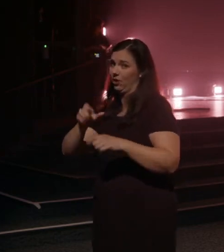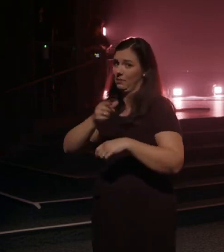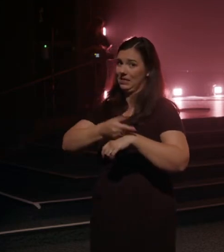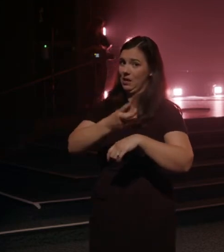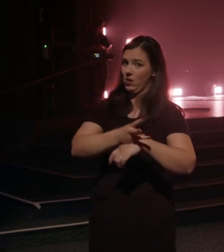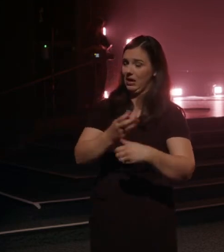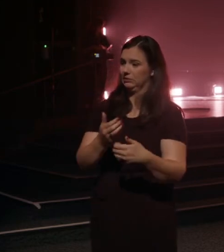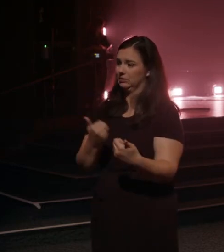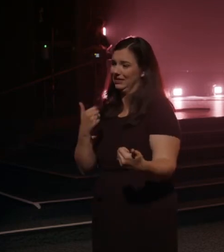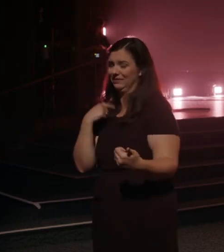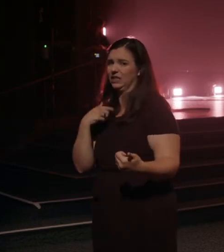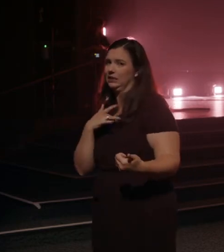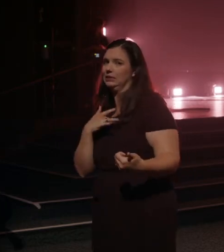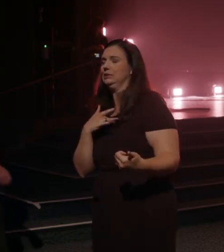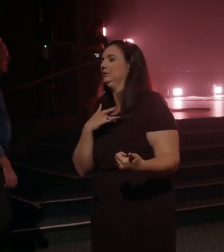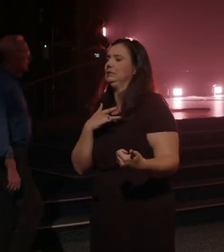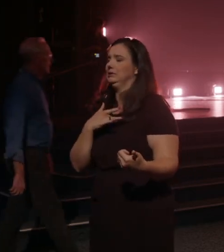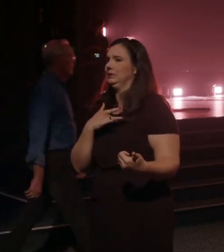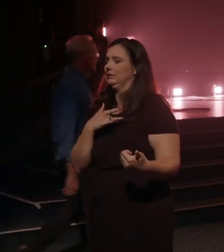oh, it's getting a little crunchy.